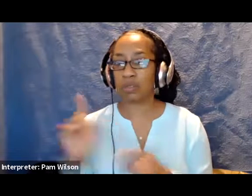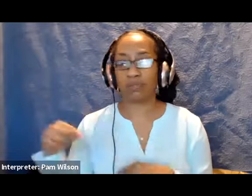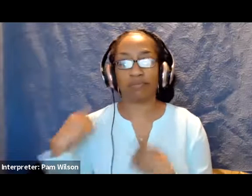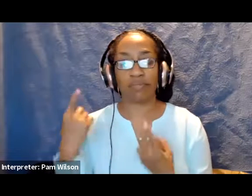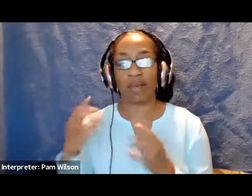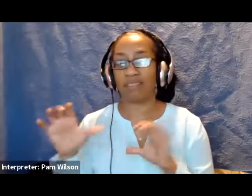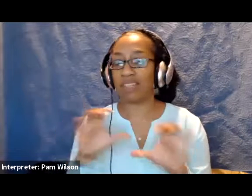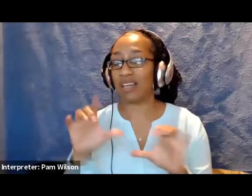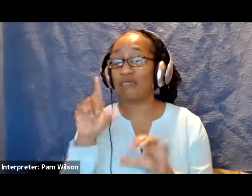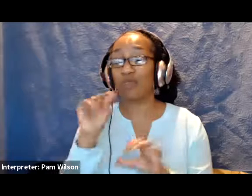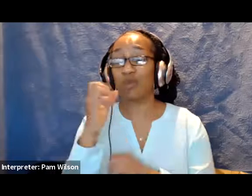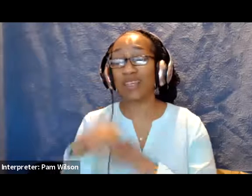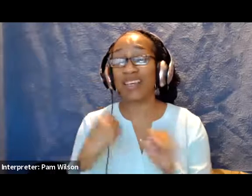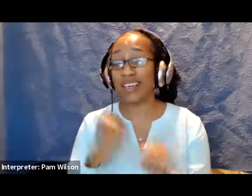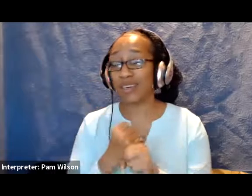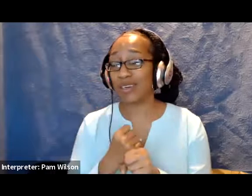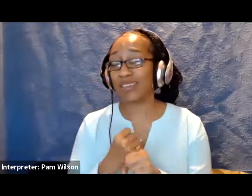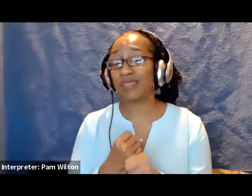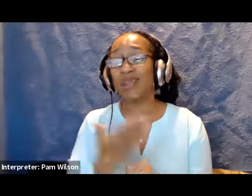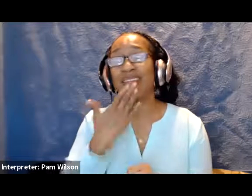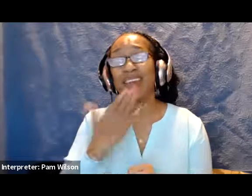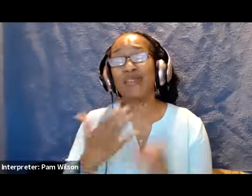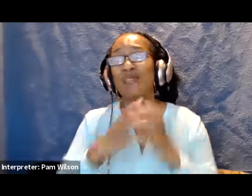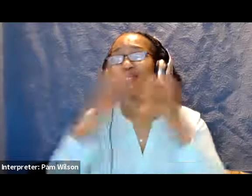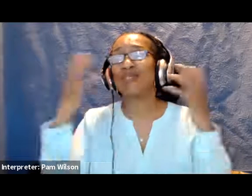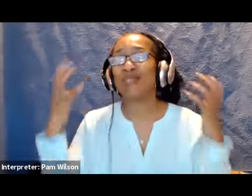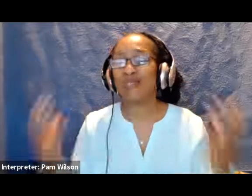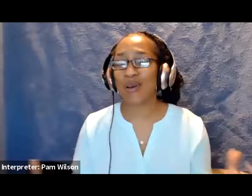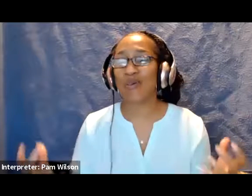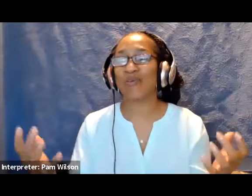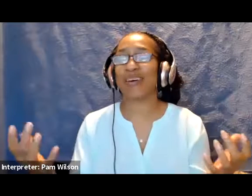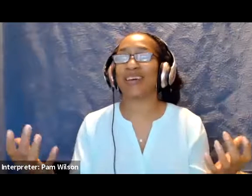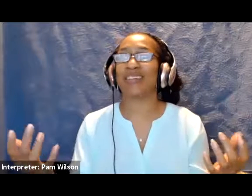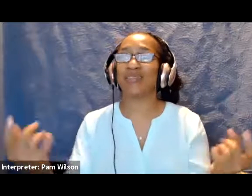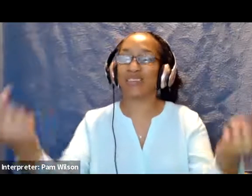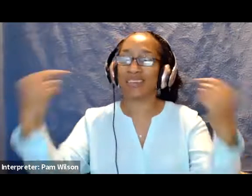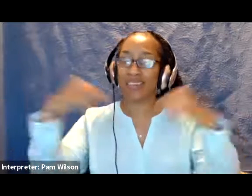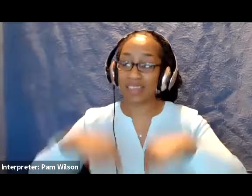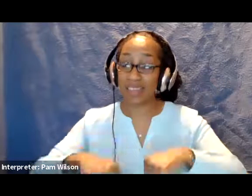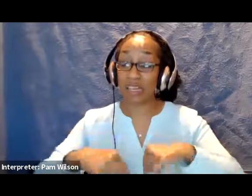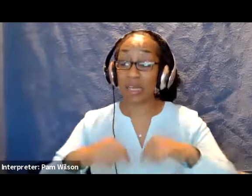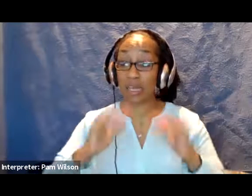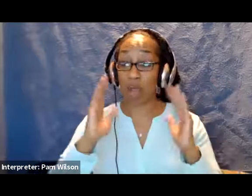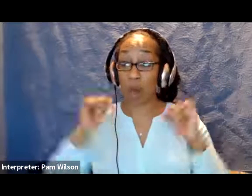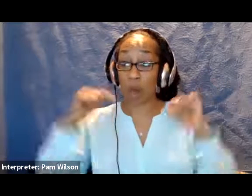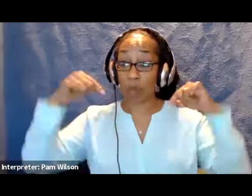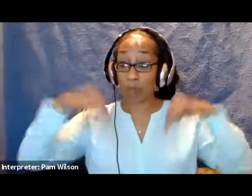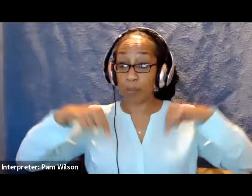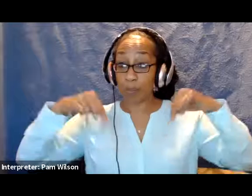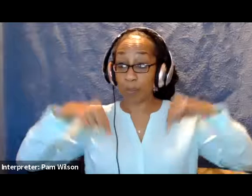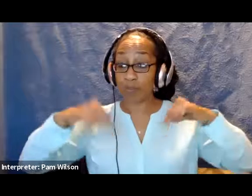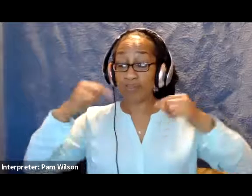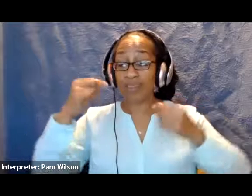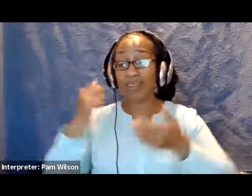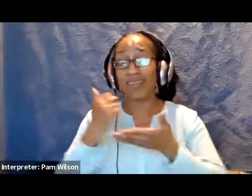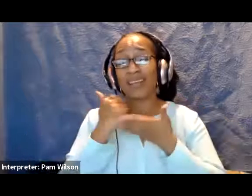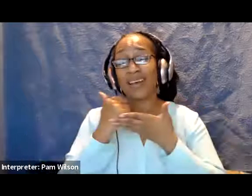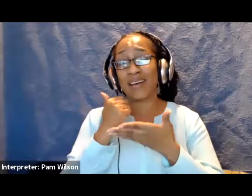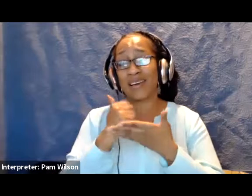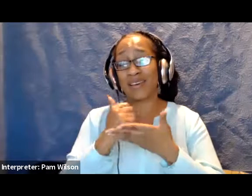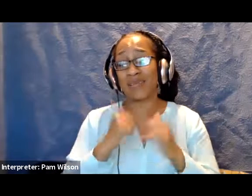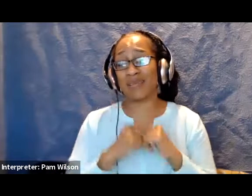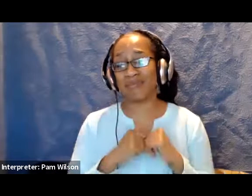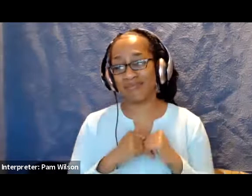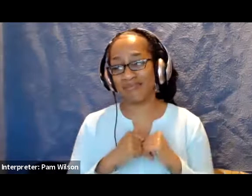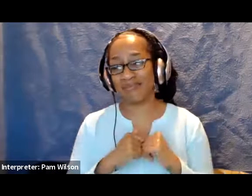but thank you so much for attending. And I hope you found this information and the other information that's contained in this